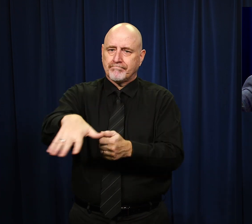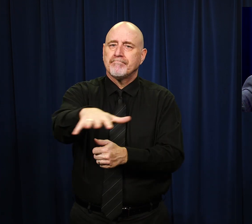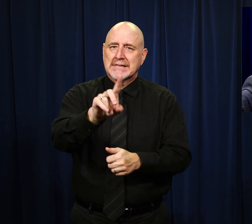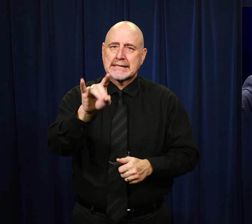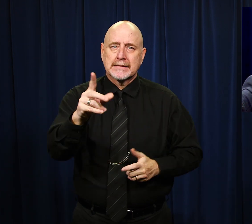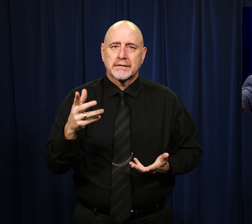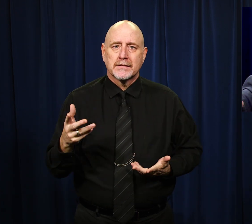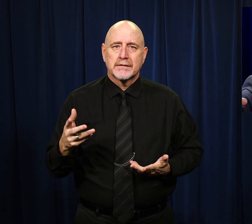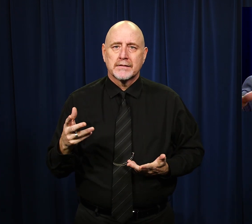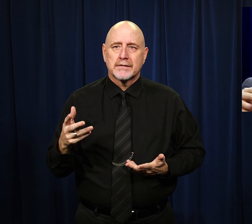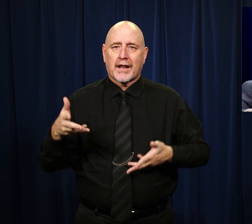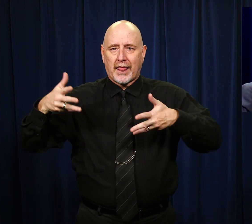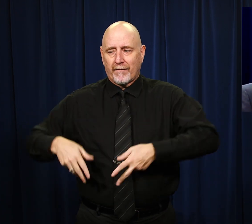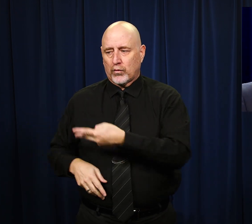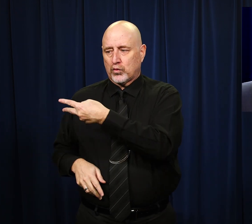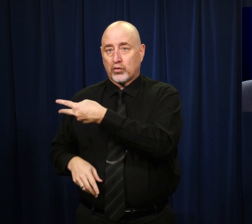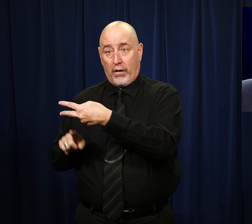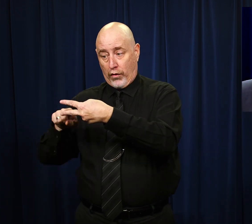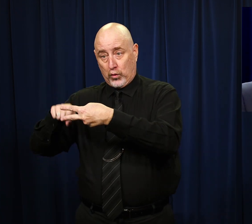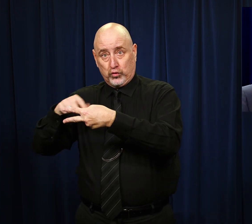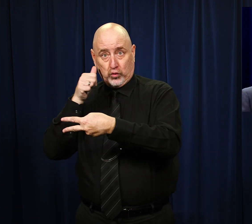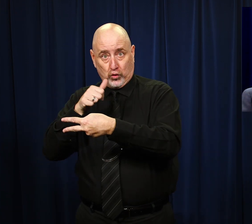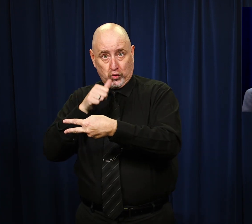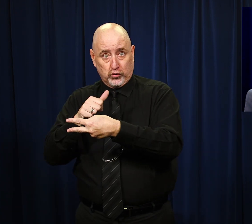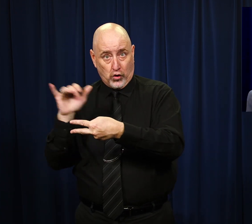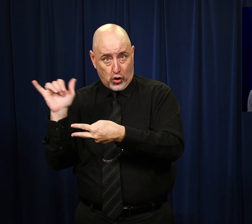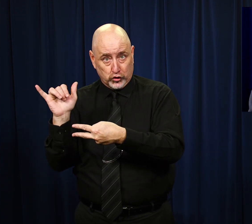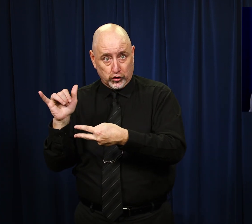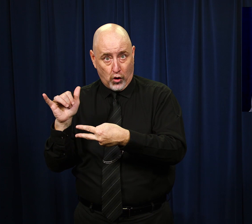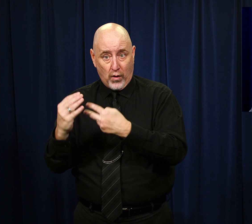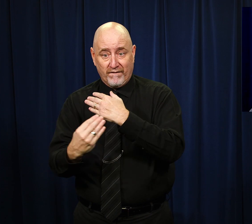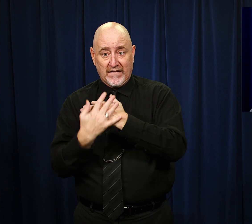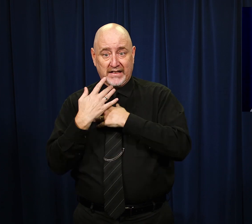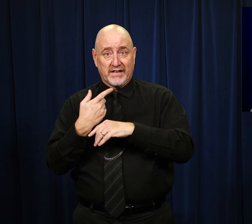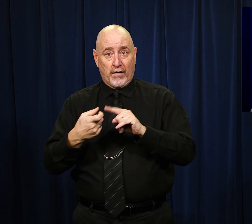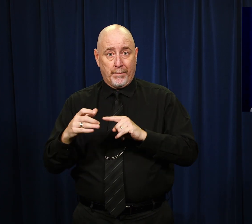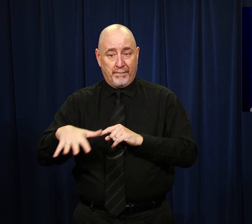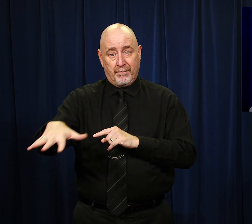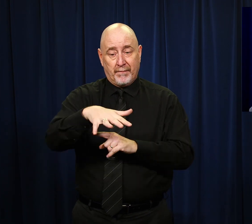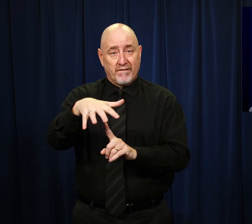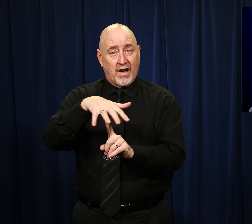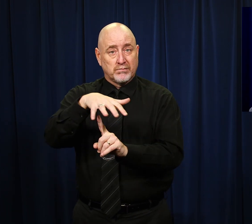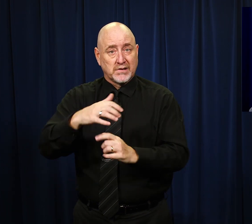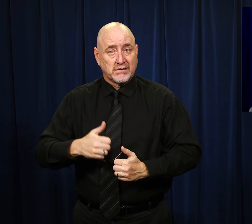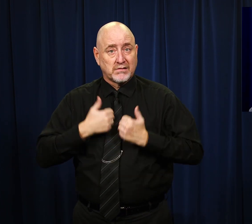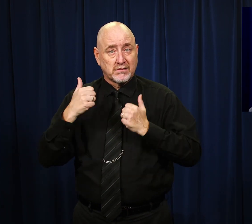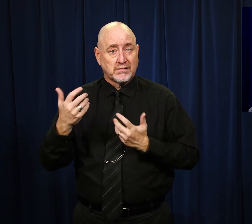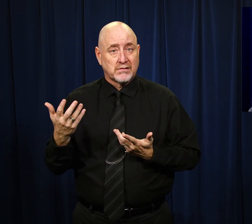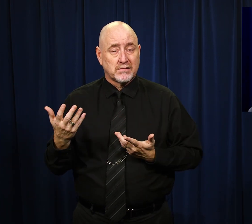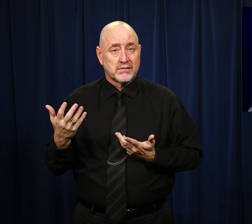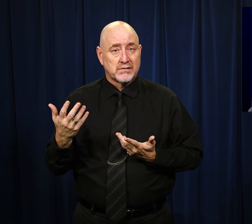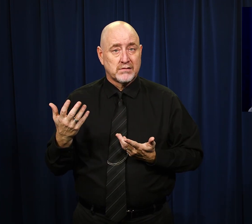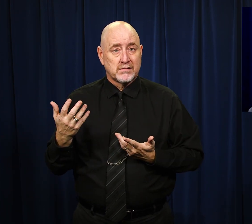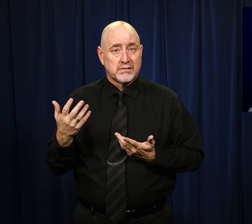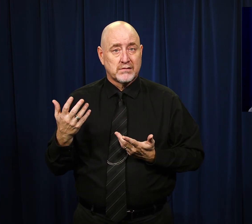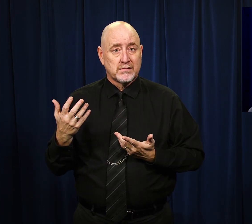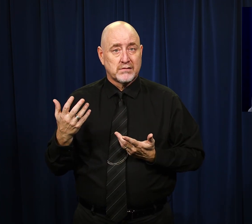this. But are these two girls also affected a little bit by the surroundings that they came out